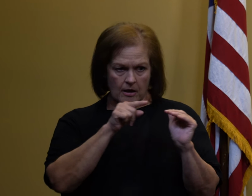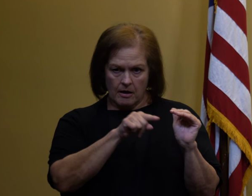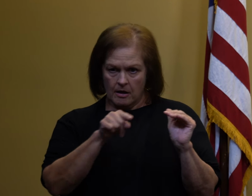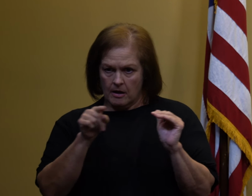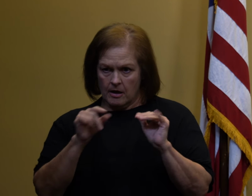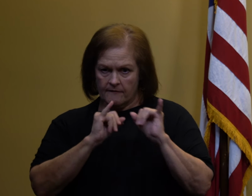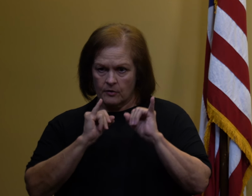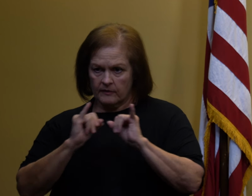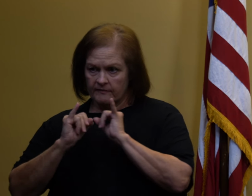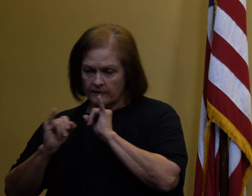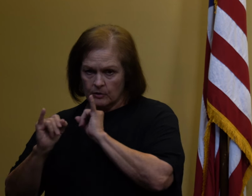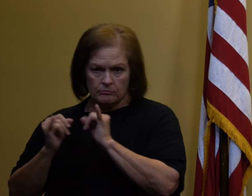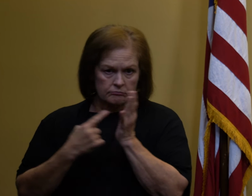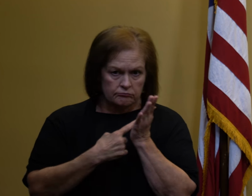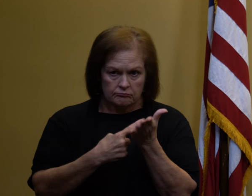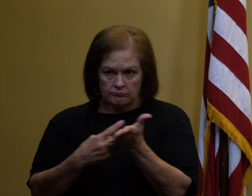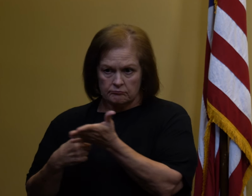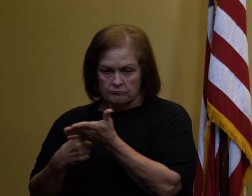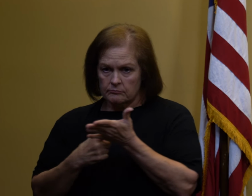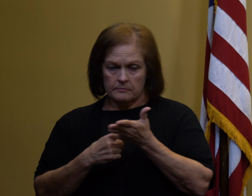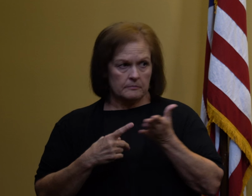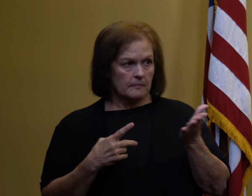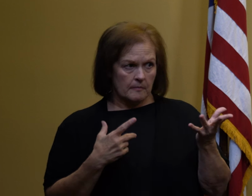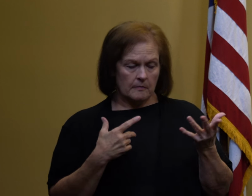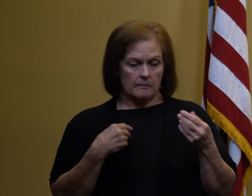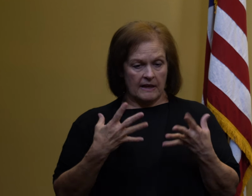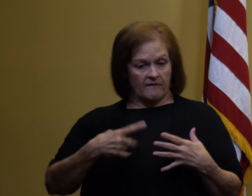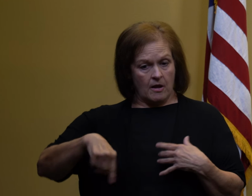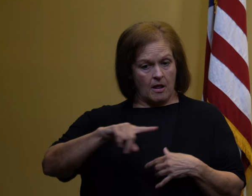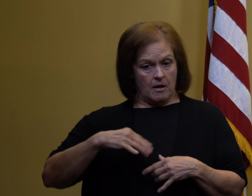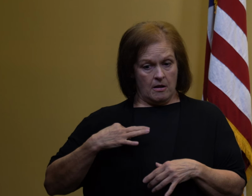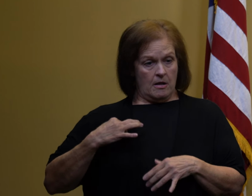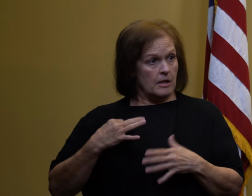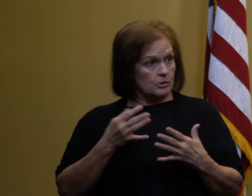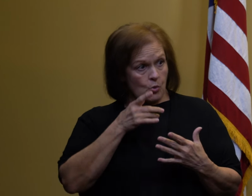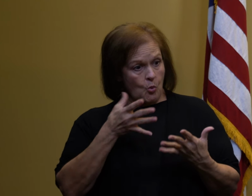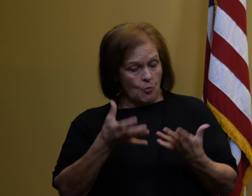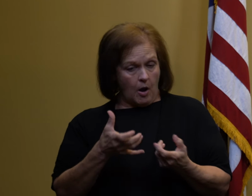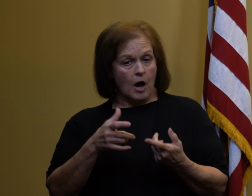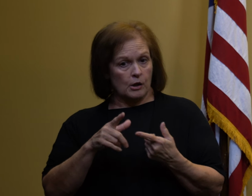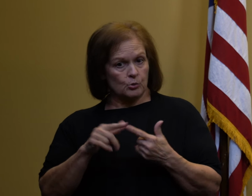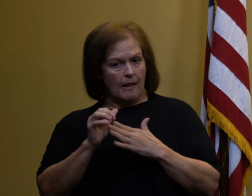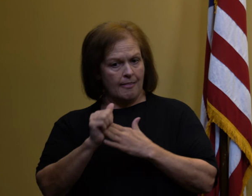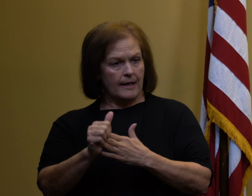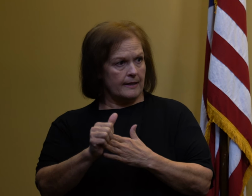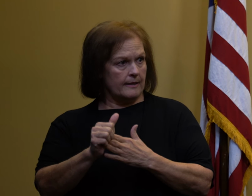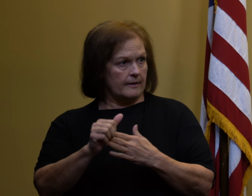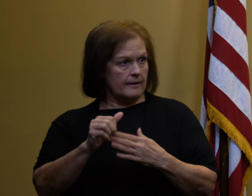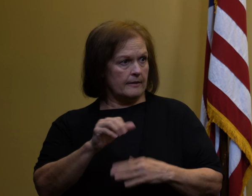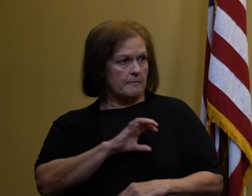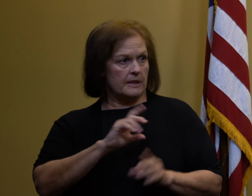process and giving candidates who want to lead the New Orleans Police Department a